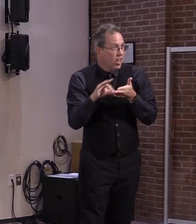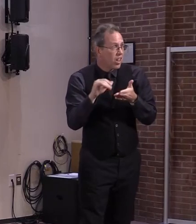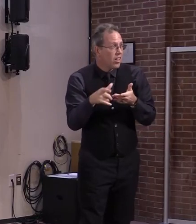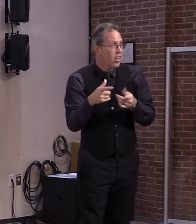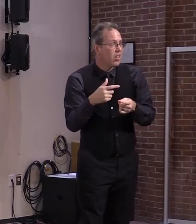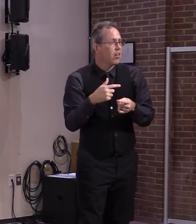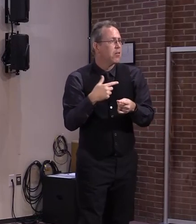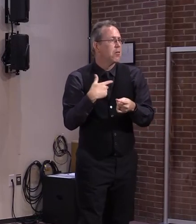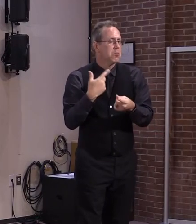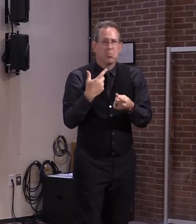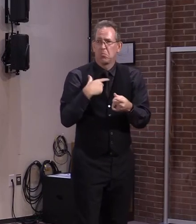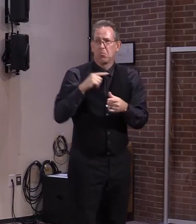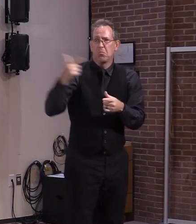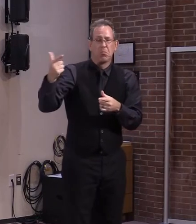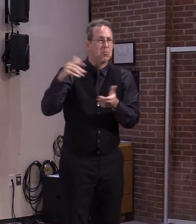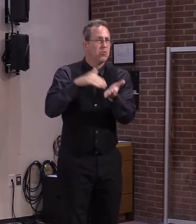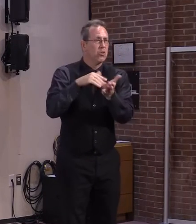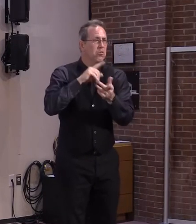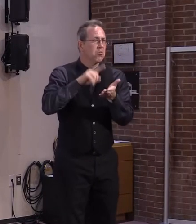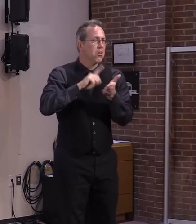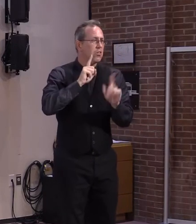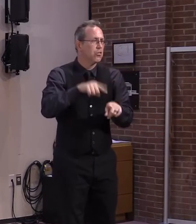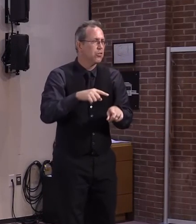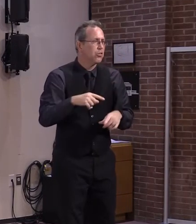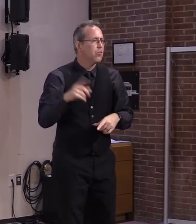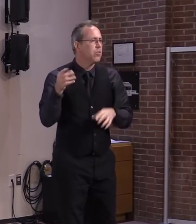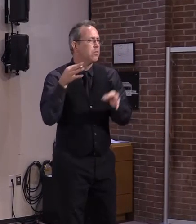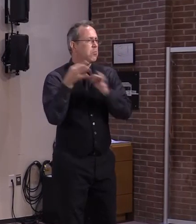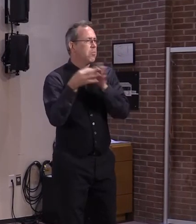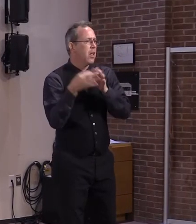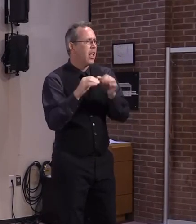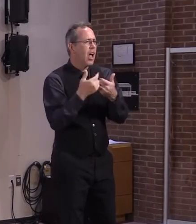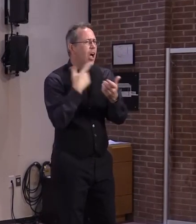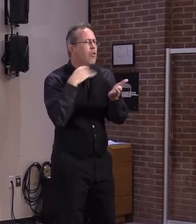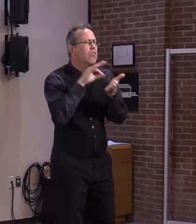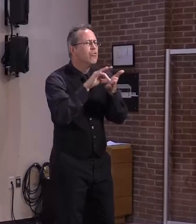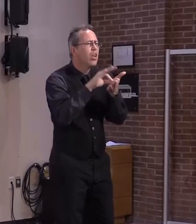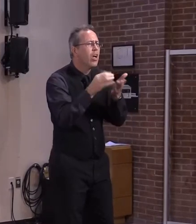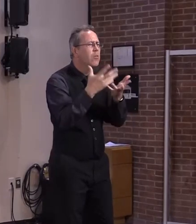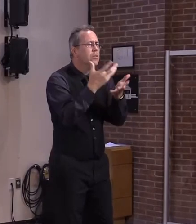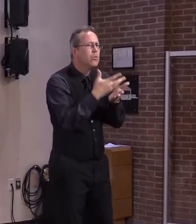you how we track it and what it's saying.